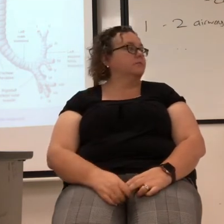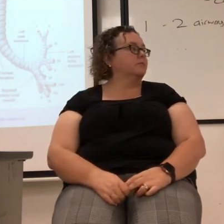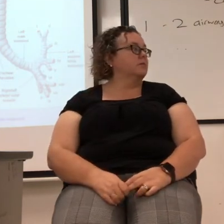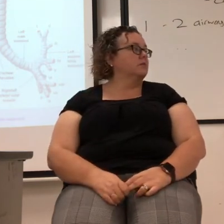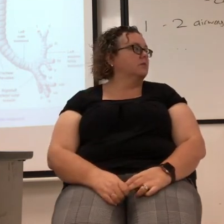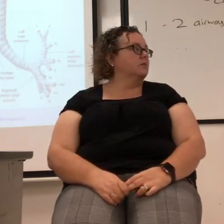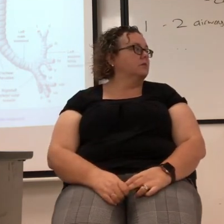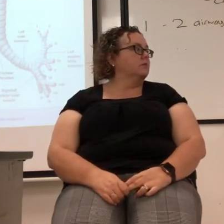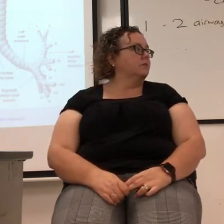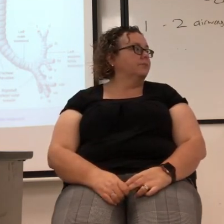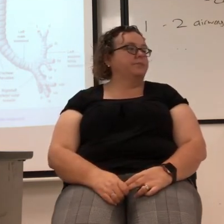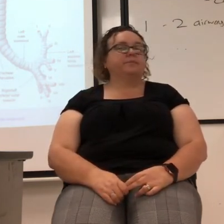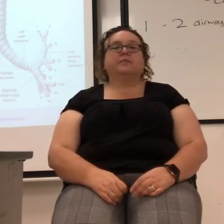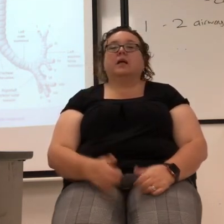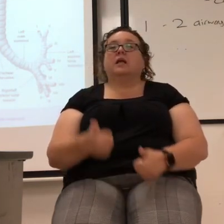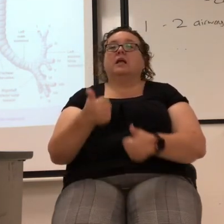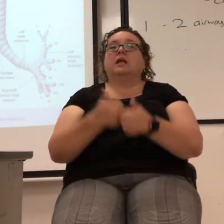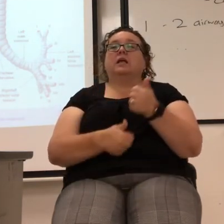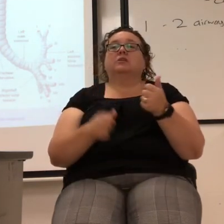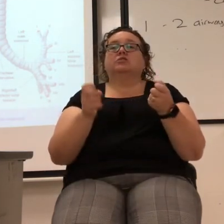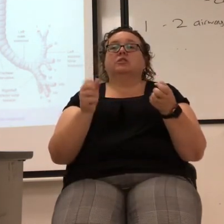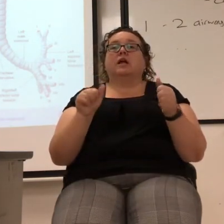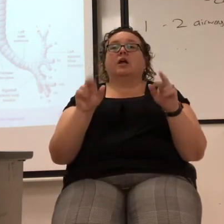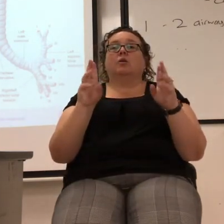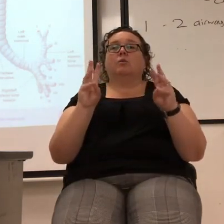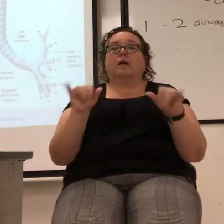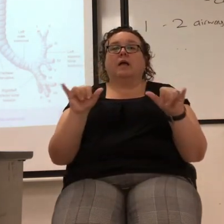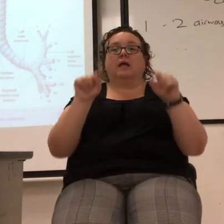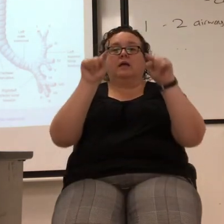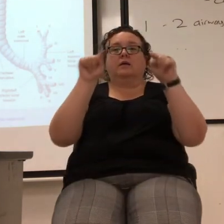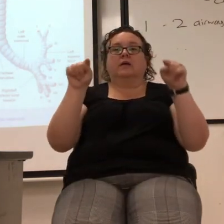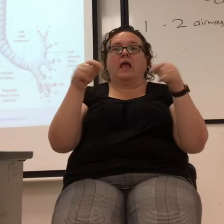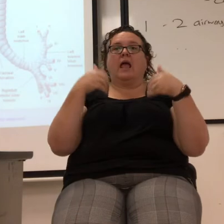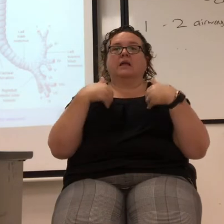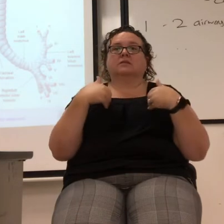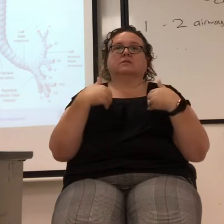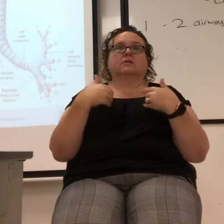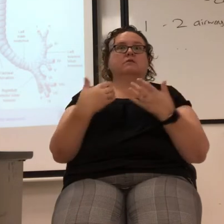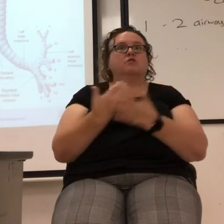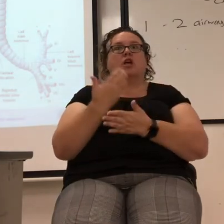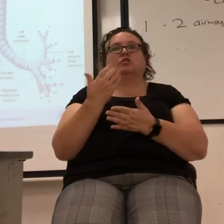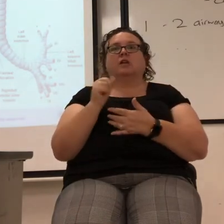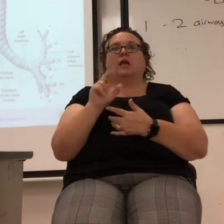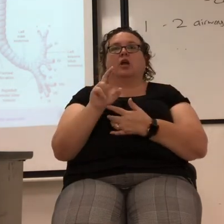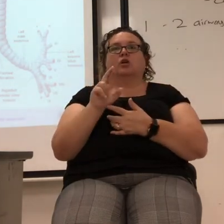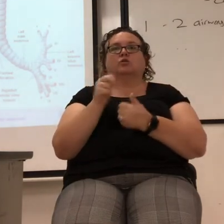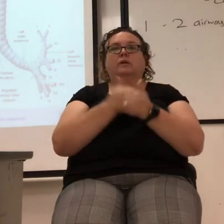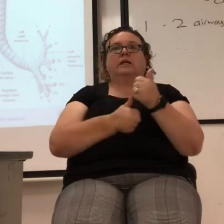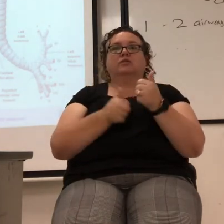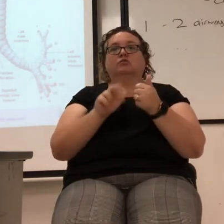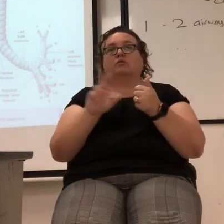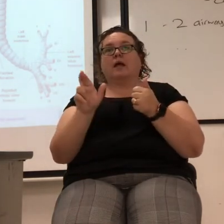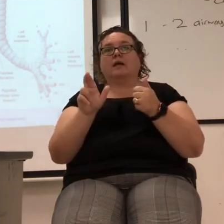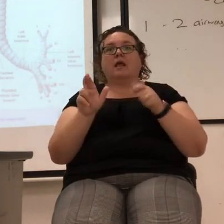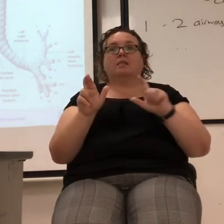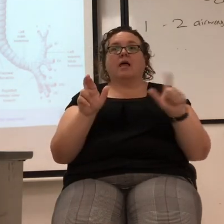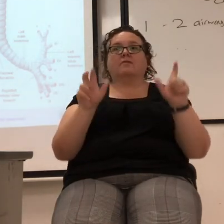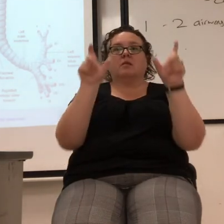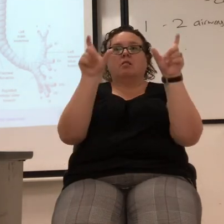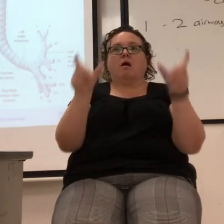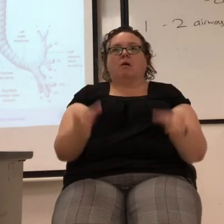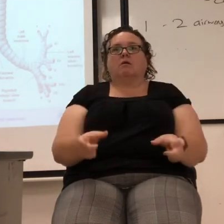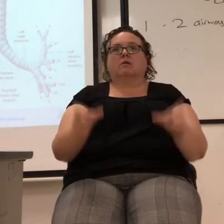bronchus. Each airway is conducting fresh air to each lung, right and left lung.